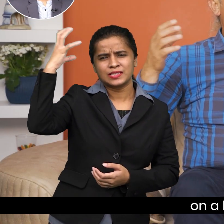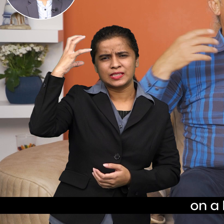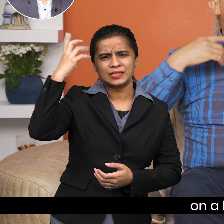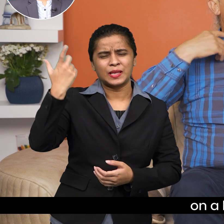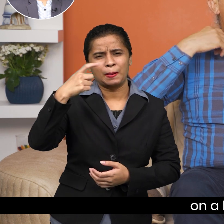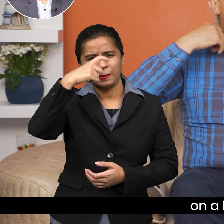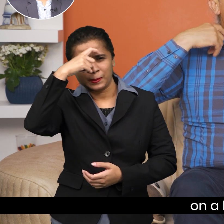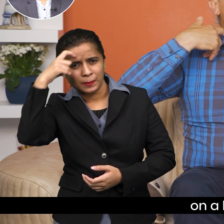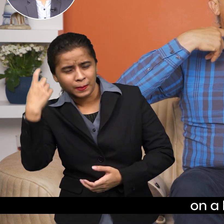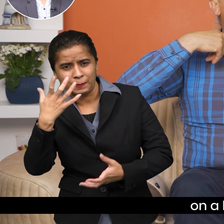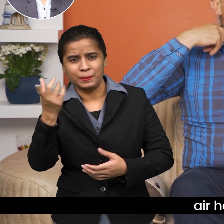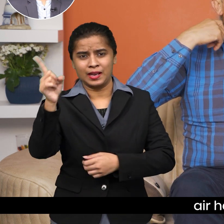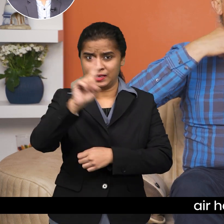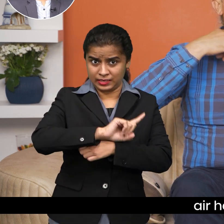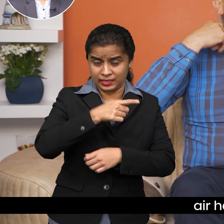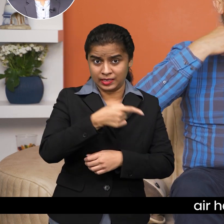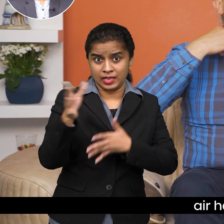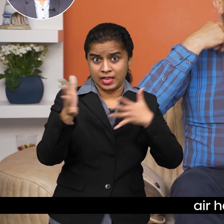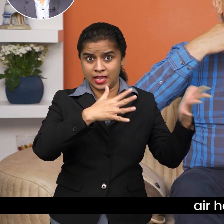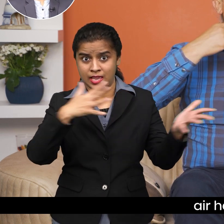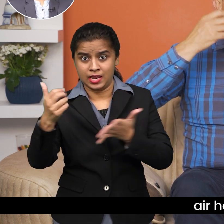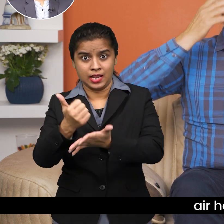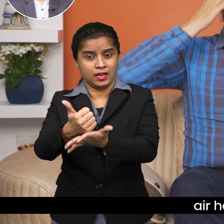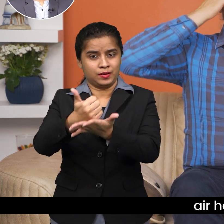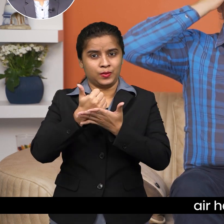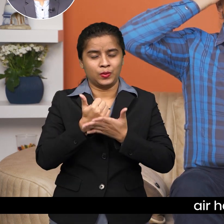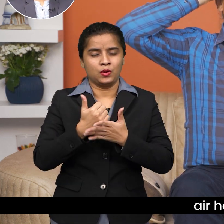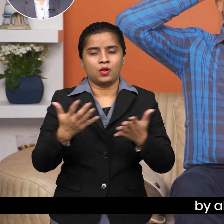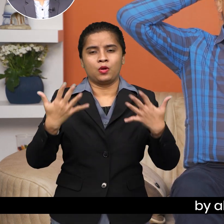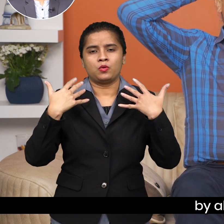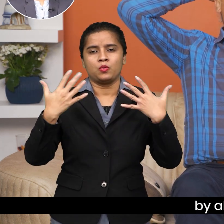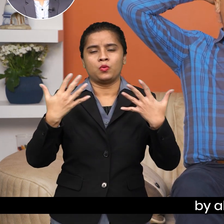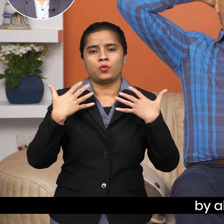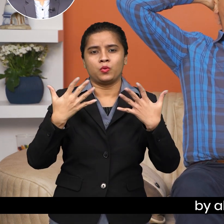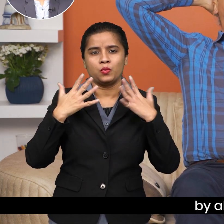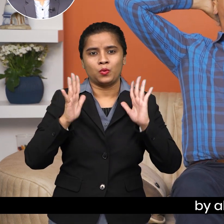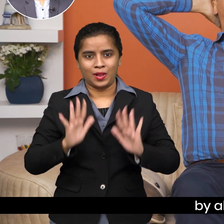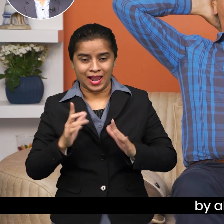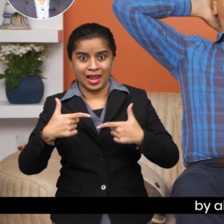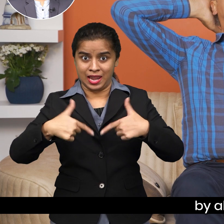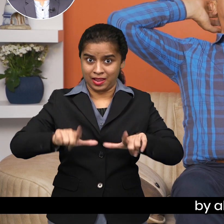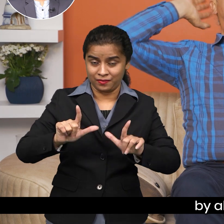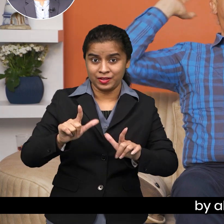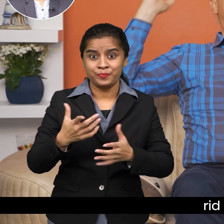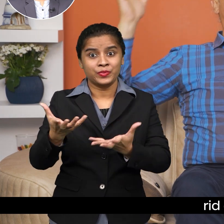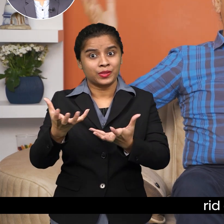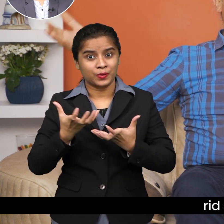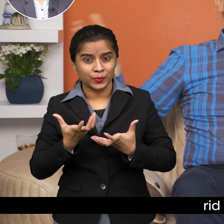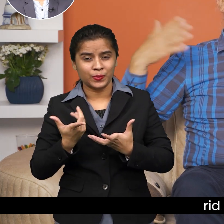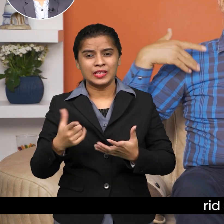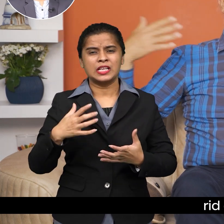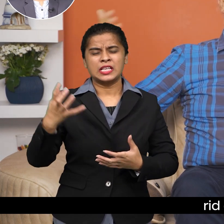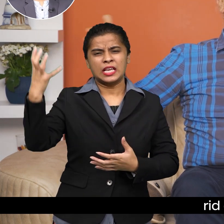summer day, air helps us stay cool by allowing us to get rid